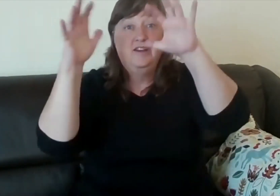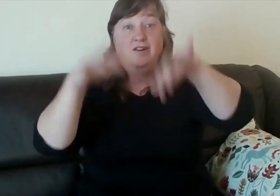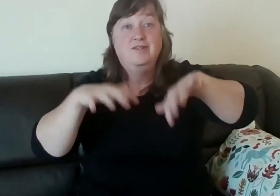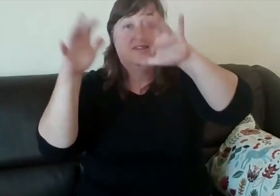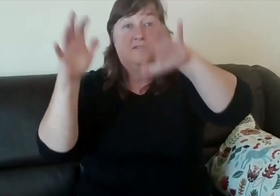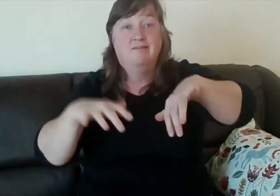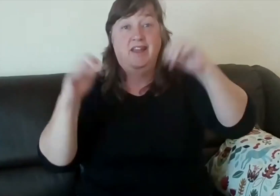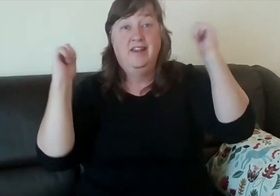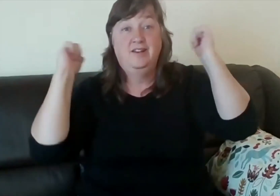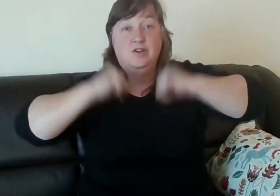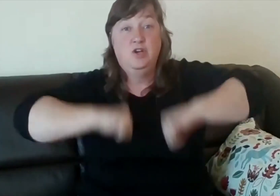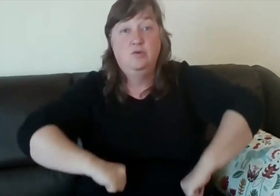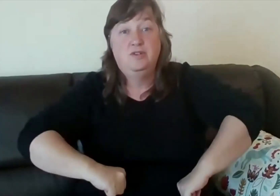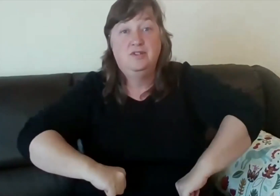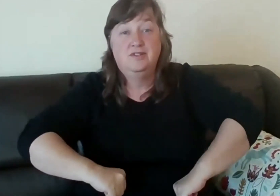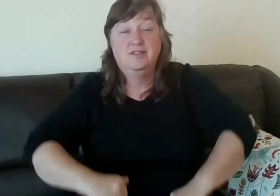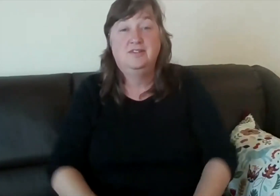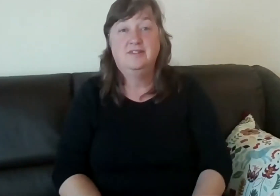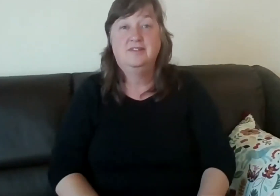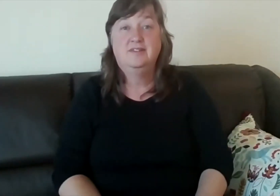Raincoat, raincoat.